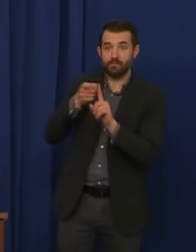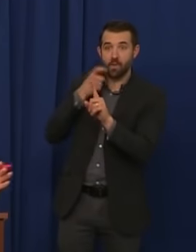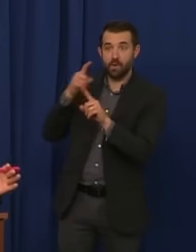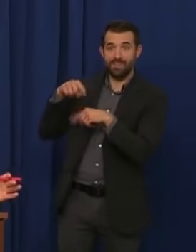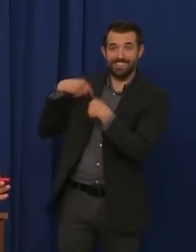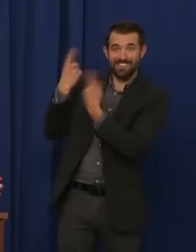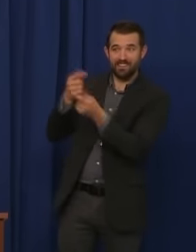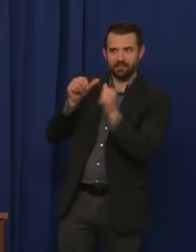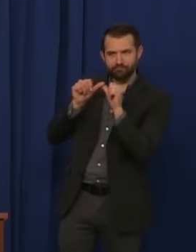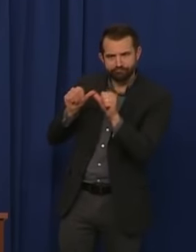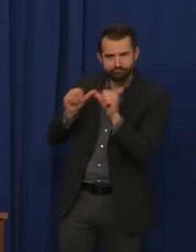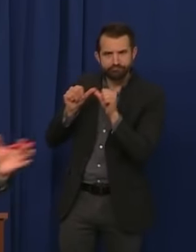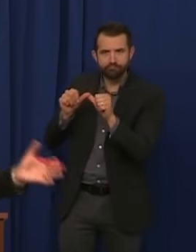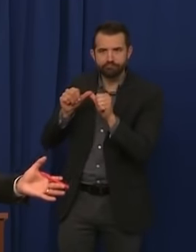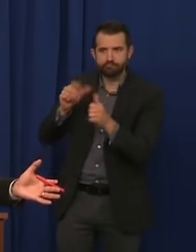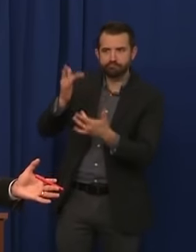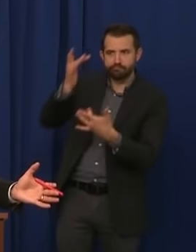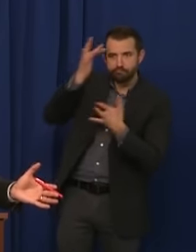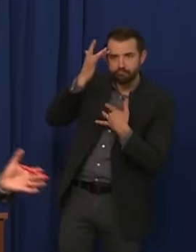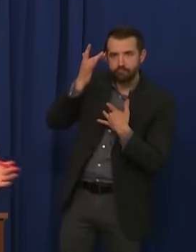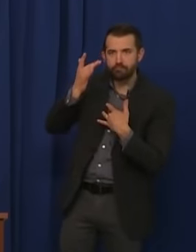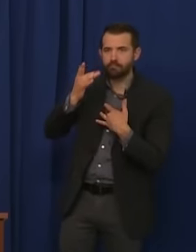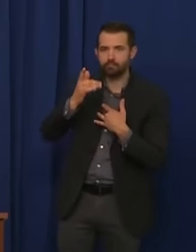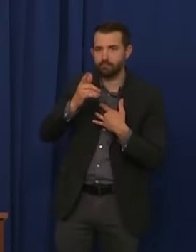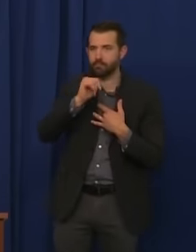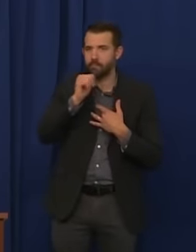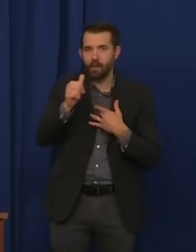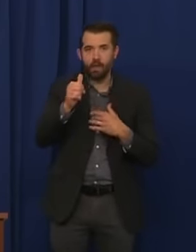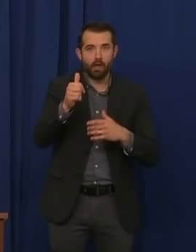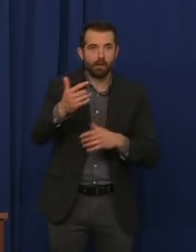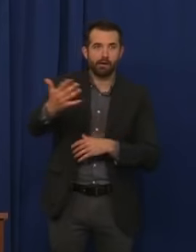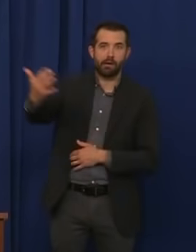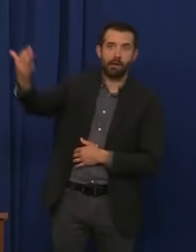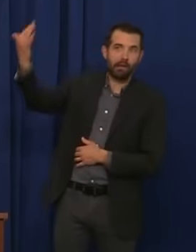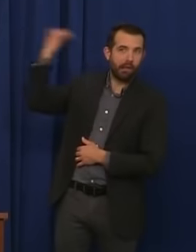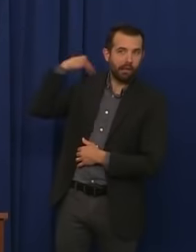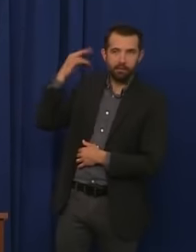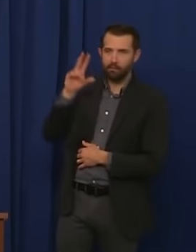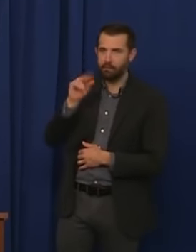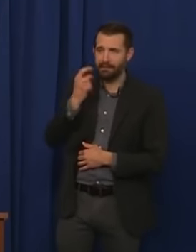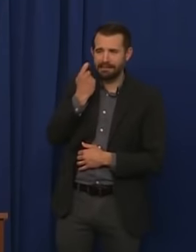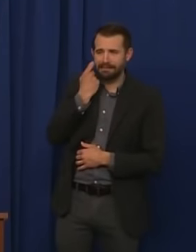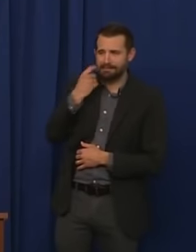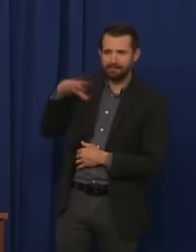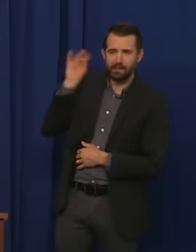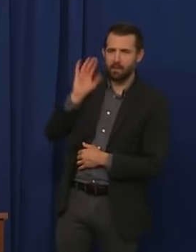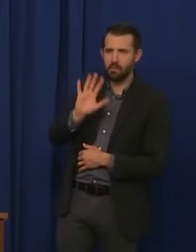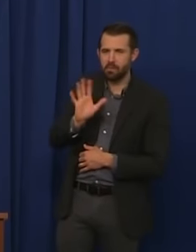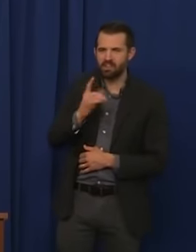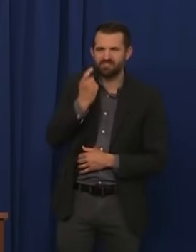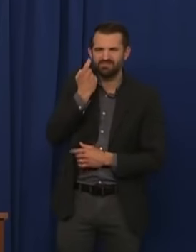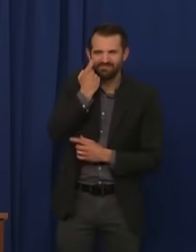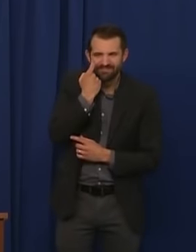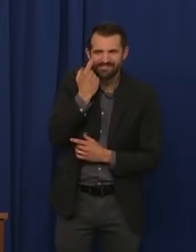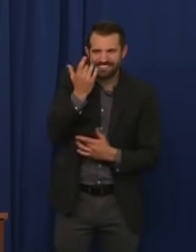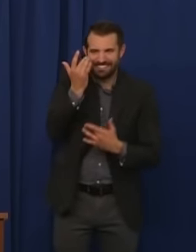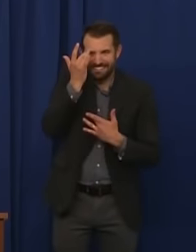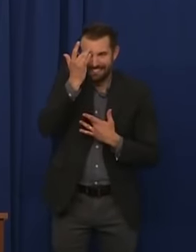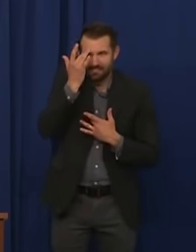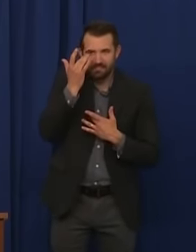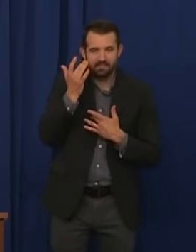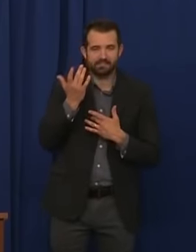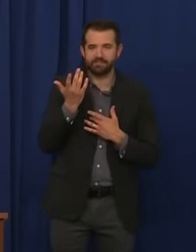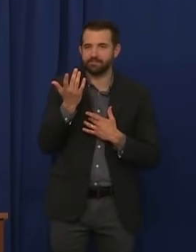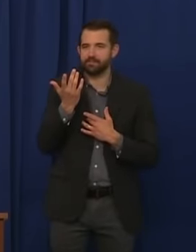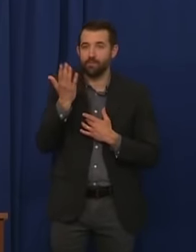as opposed to cases that are from a while ago that are just now being detected. And a lot of that has to do with the way the test works and